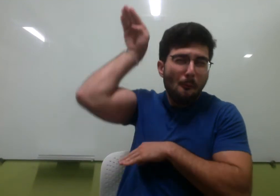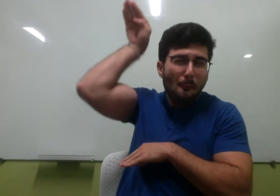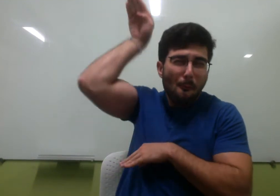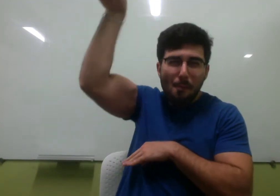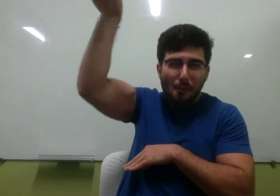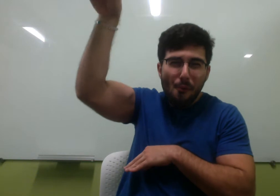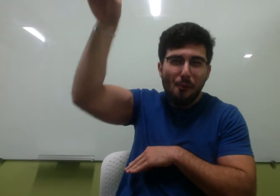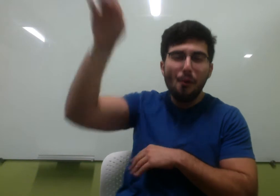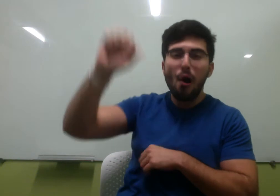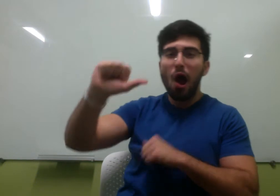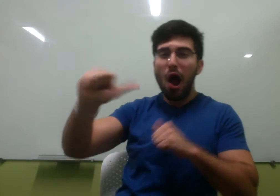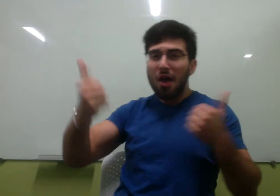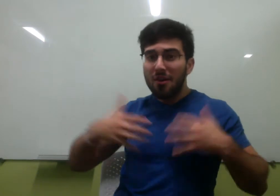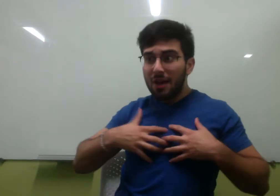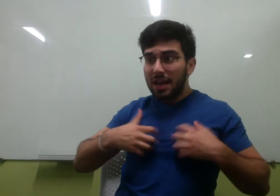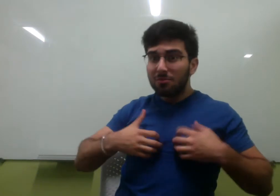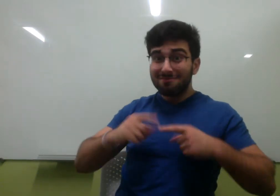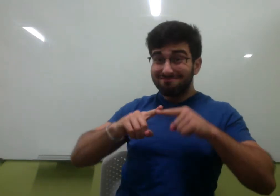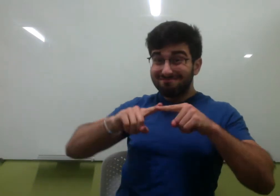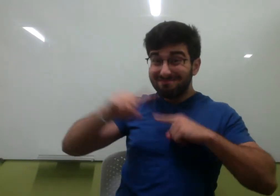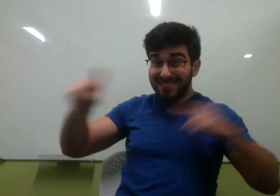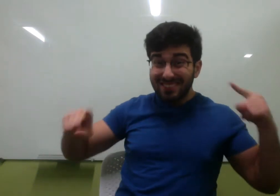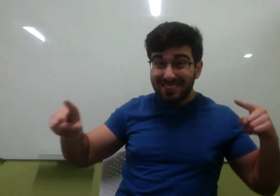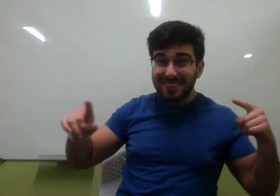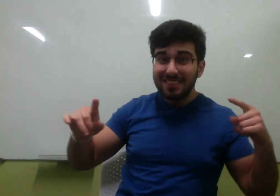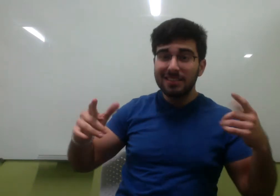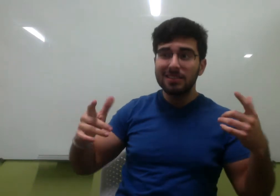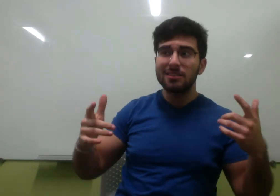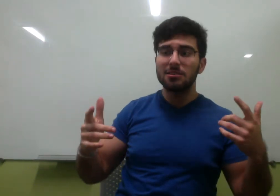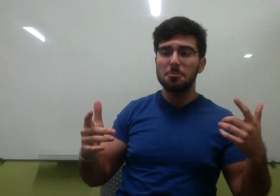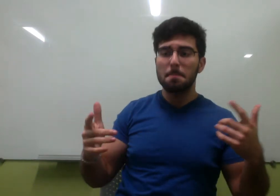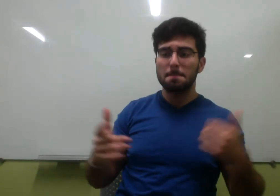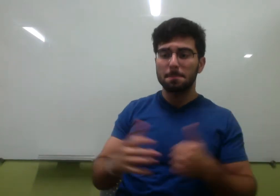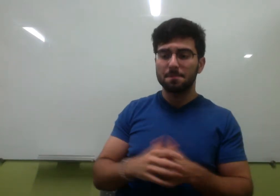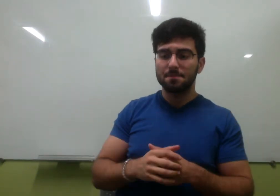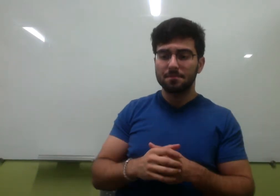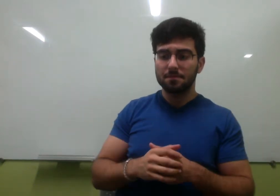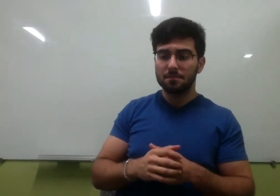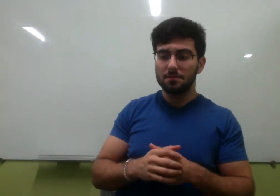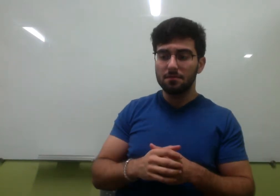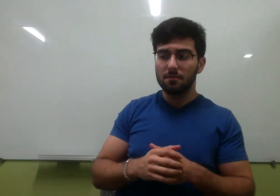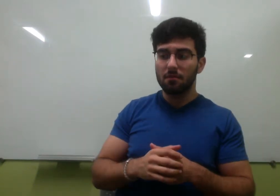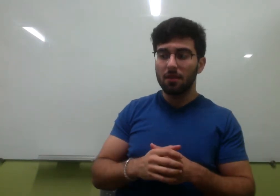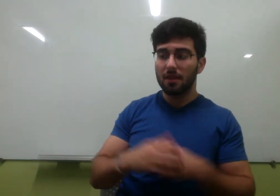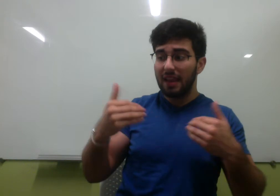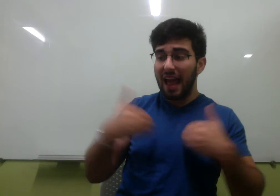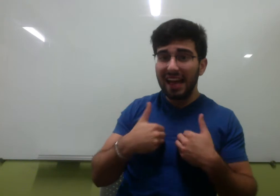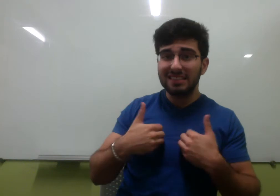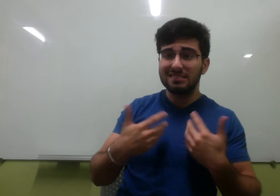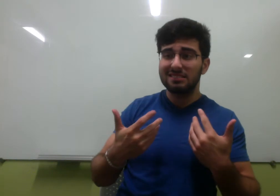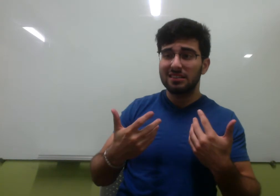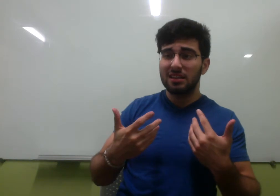And its legs are way longer than other animals. It has a secondary issue, right? So you would think, well, it needs a huge heart. And